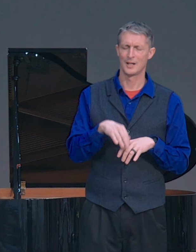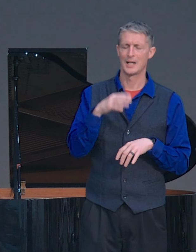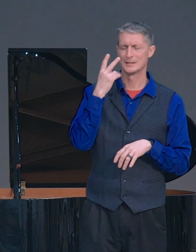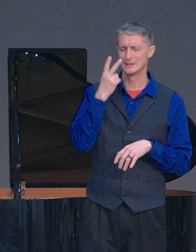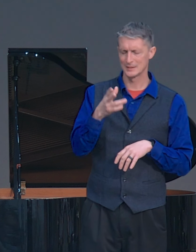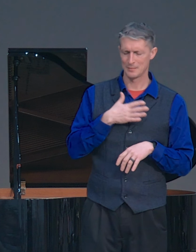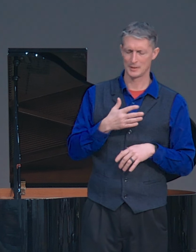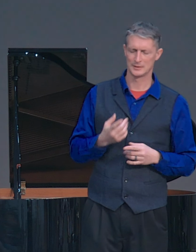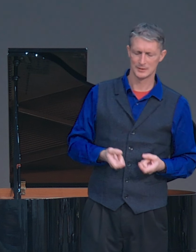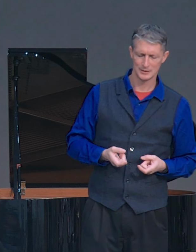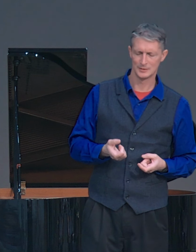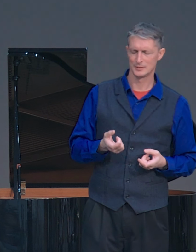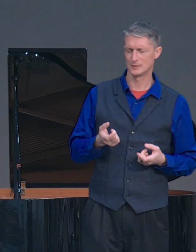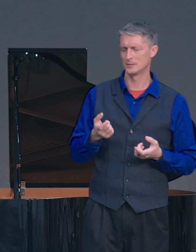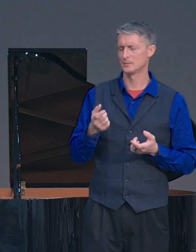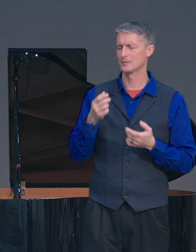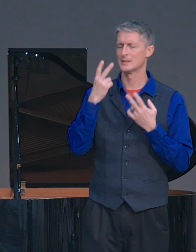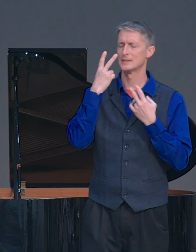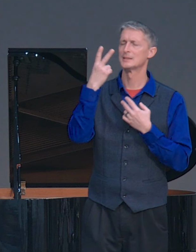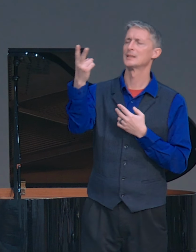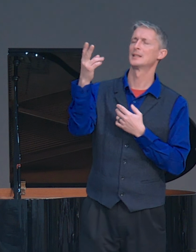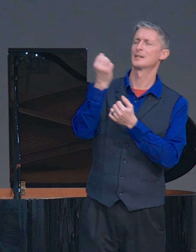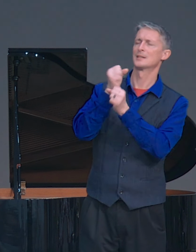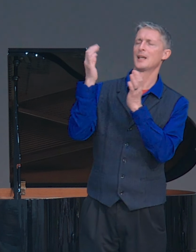and to see the Savior.